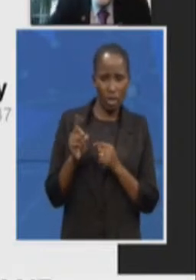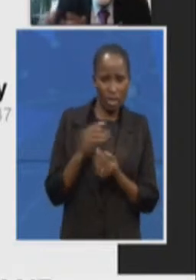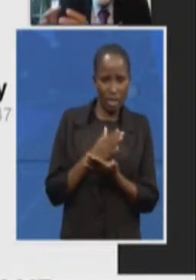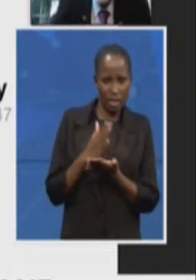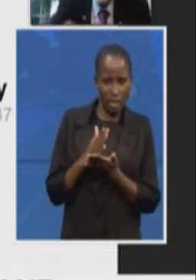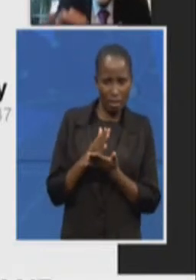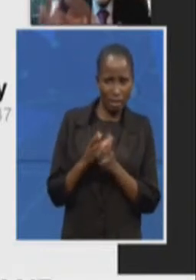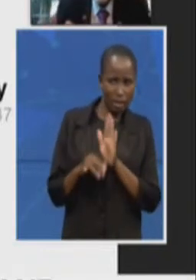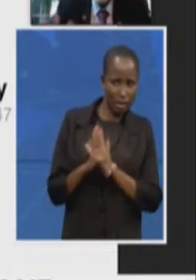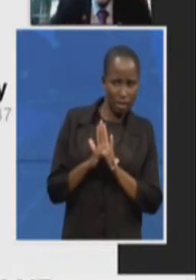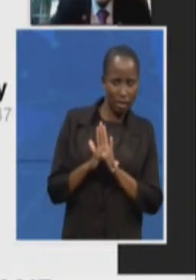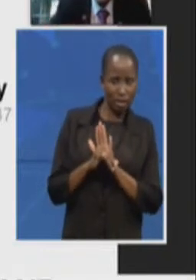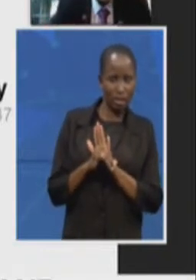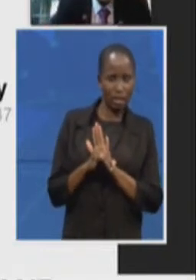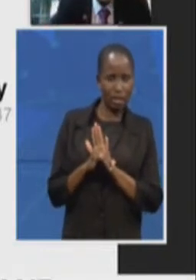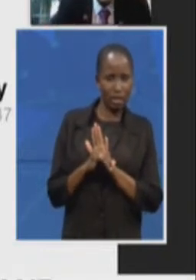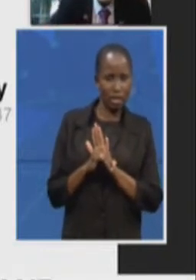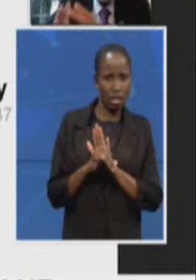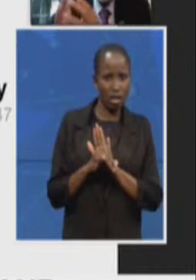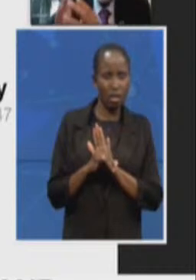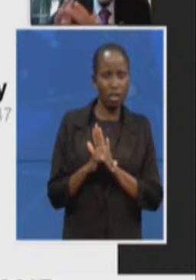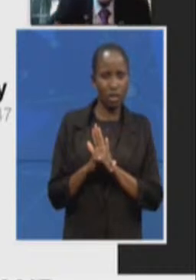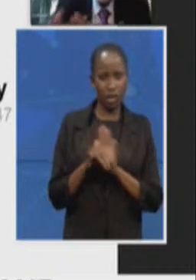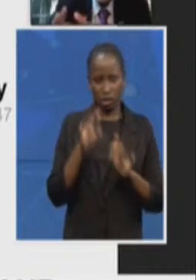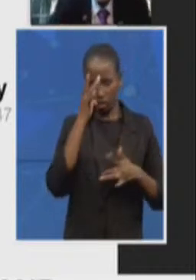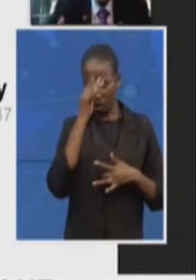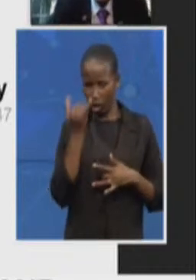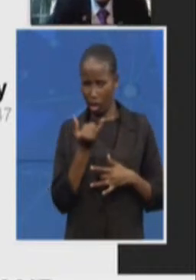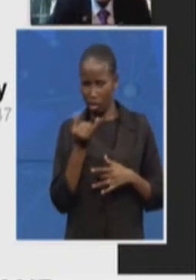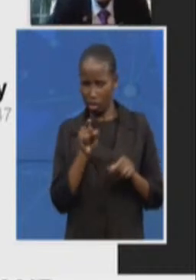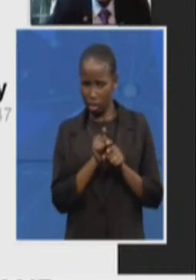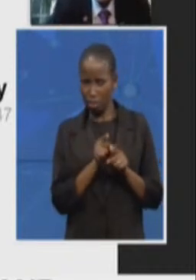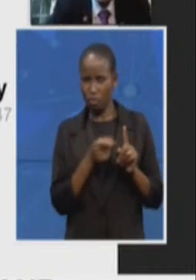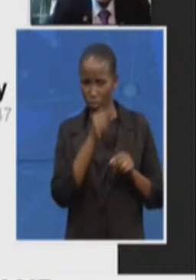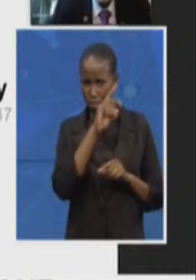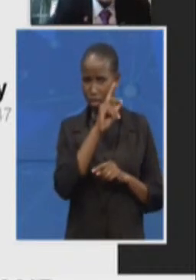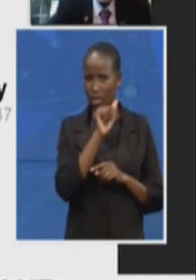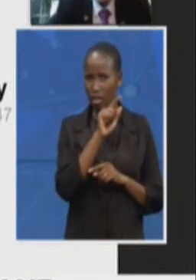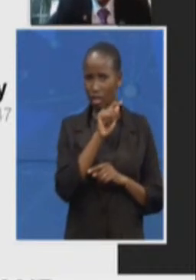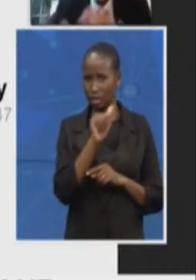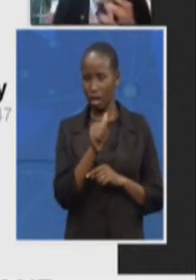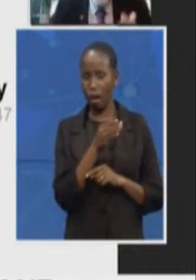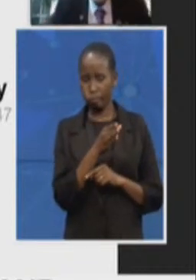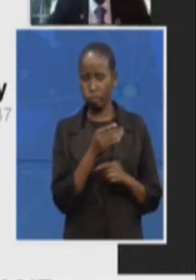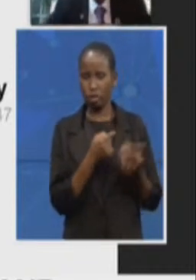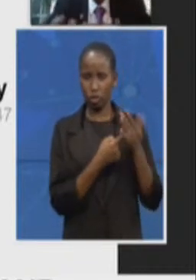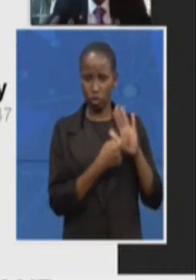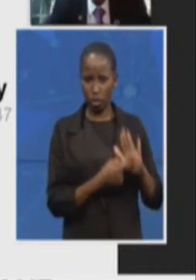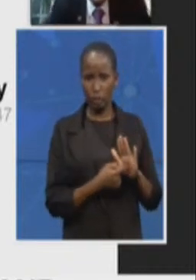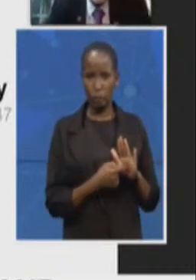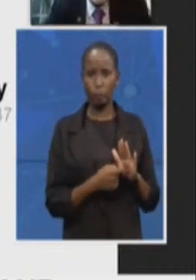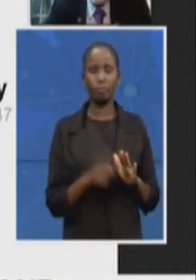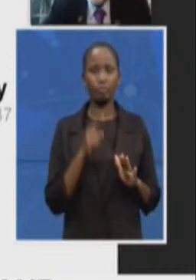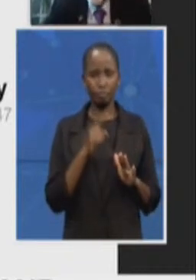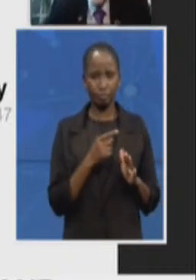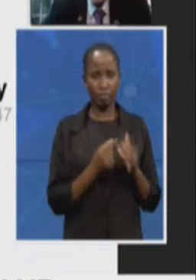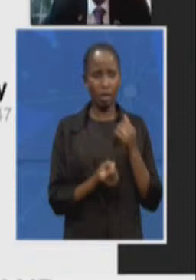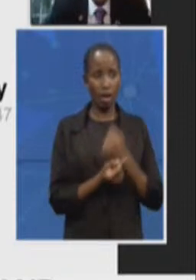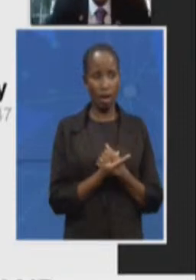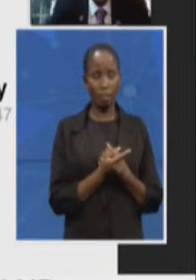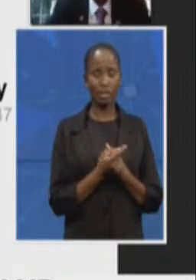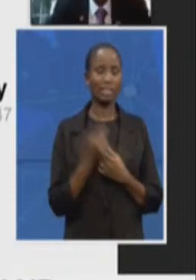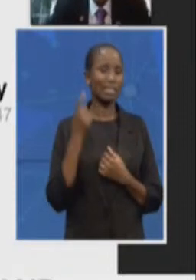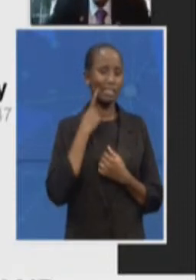variant near the furin cleavage site, and so they enhance transmissibility. So we can expect this new variant will